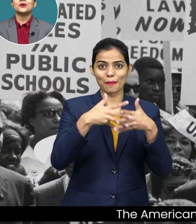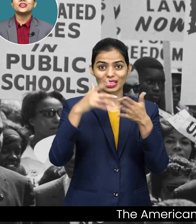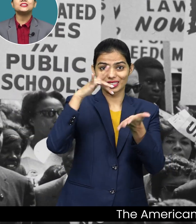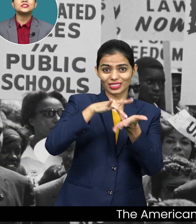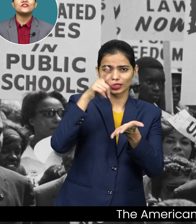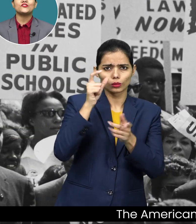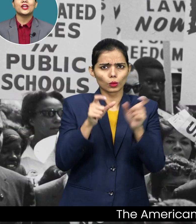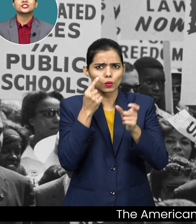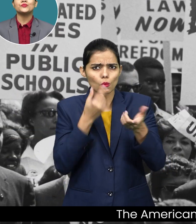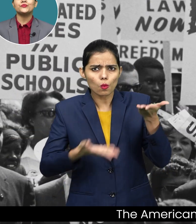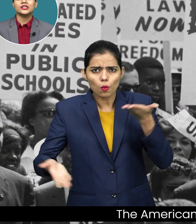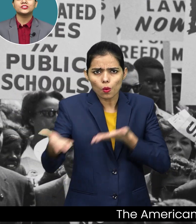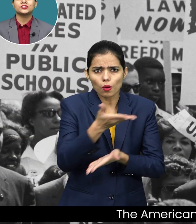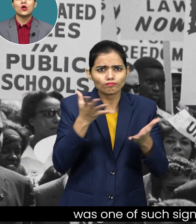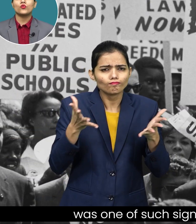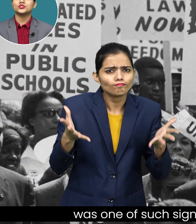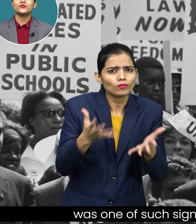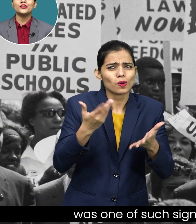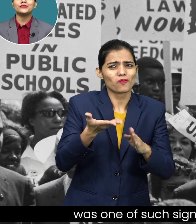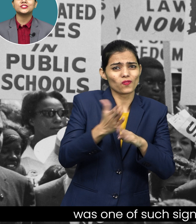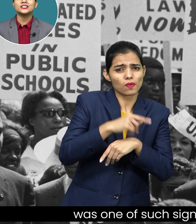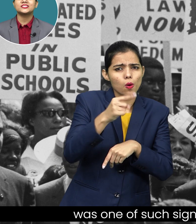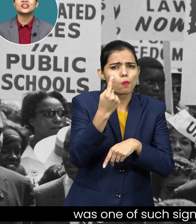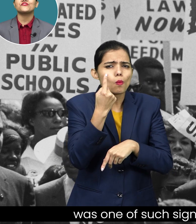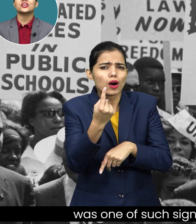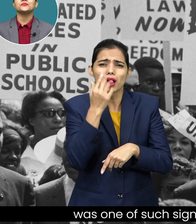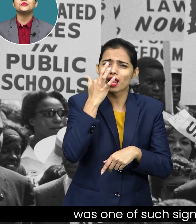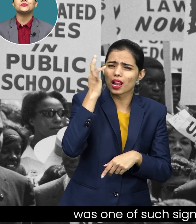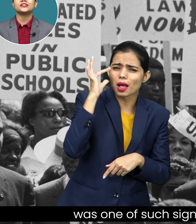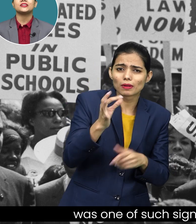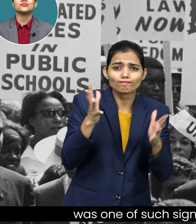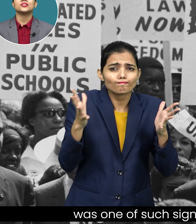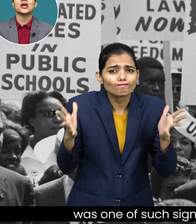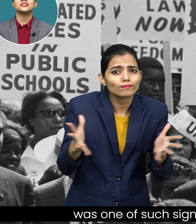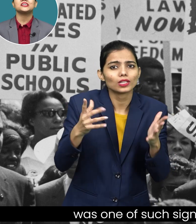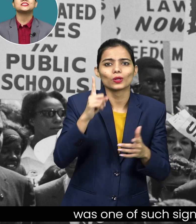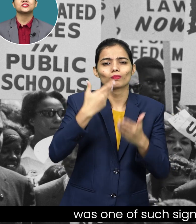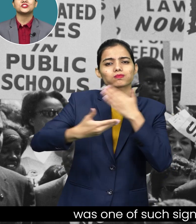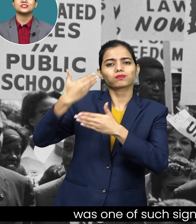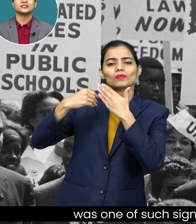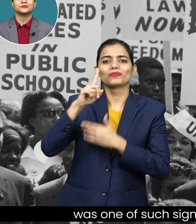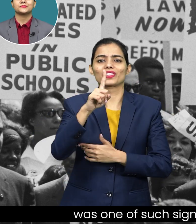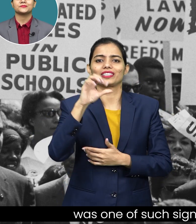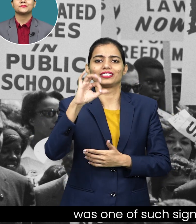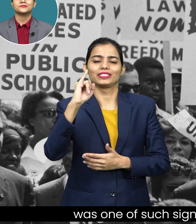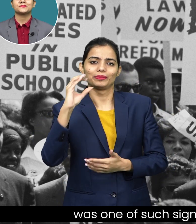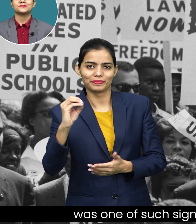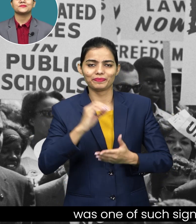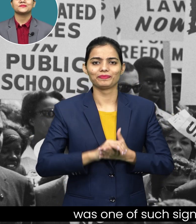The American Civil Rights Movement was one of such significant movement in the 1960s.